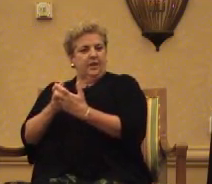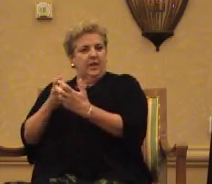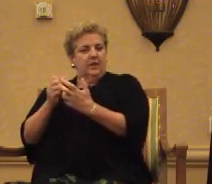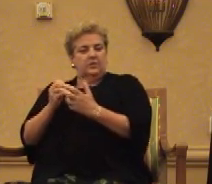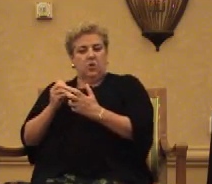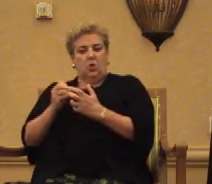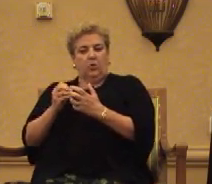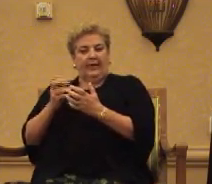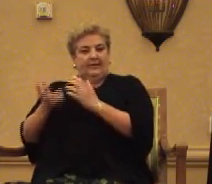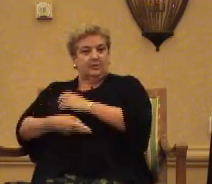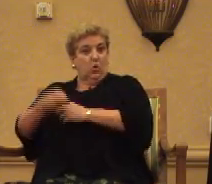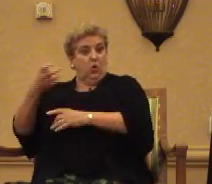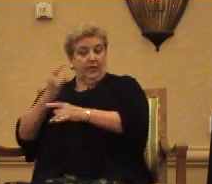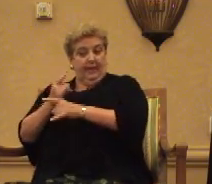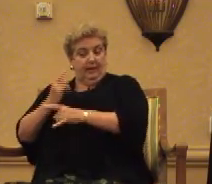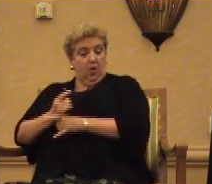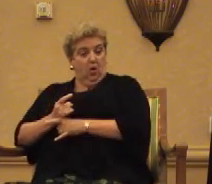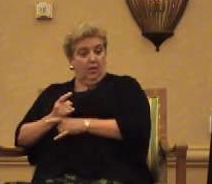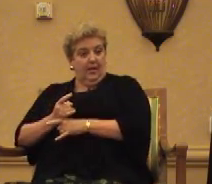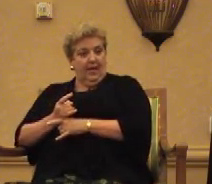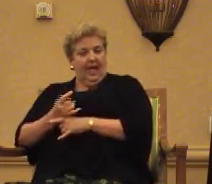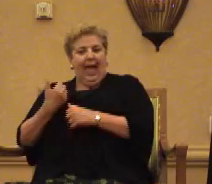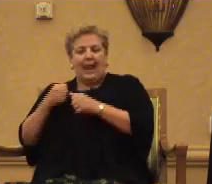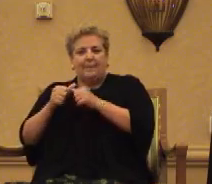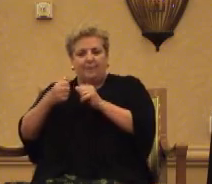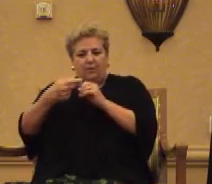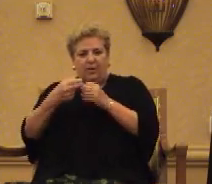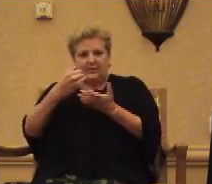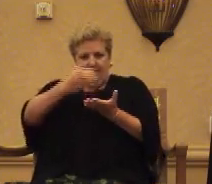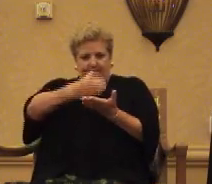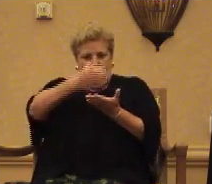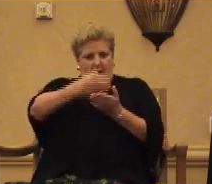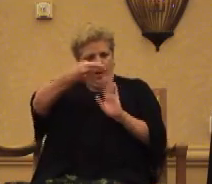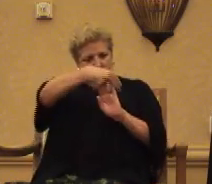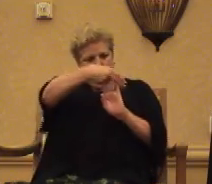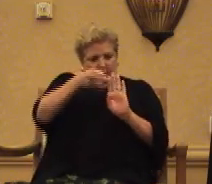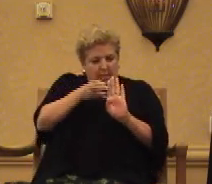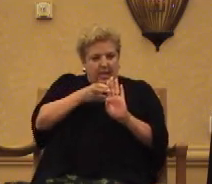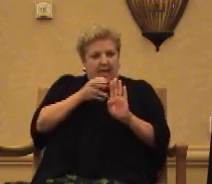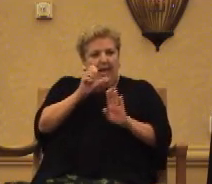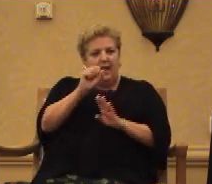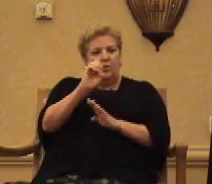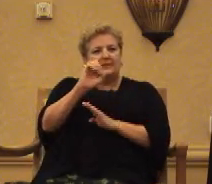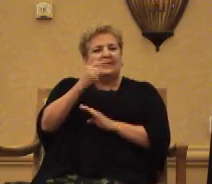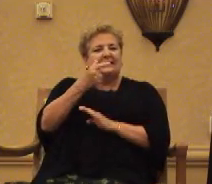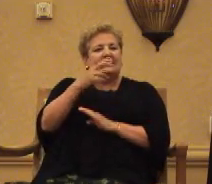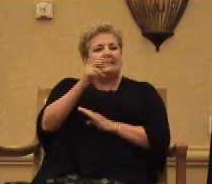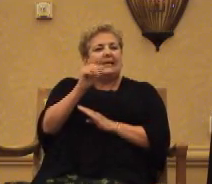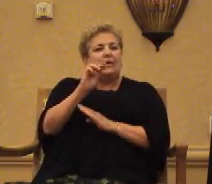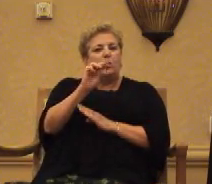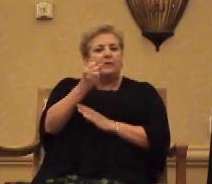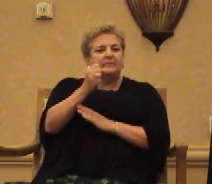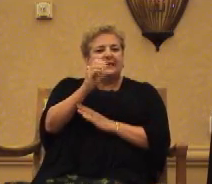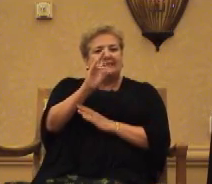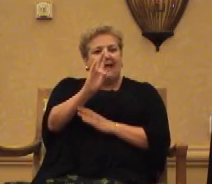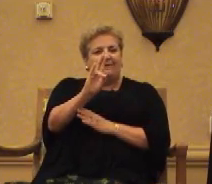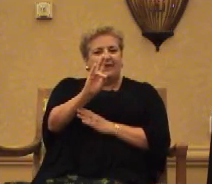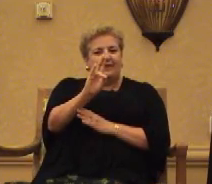I remember the label to this day was a quart bottle of Seagram 7 around. And I'm watching. When you're a pretend kind